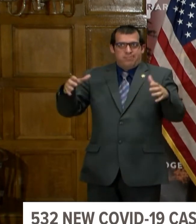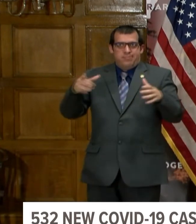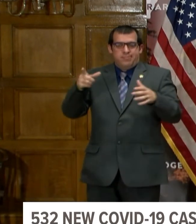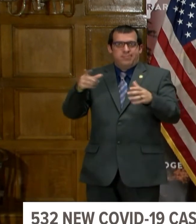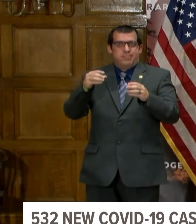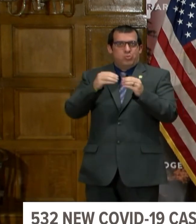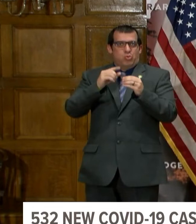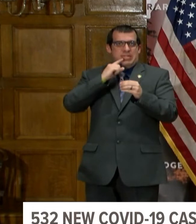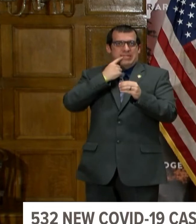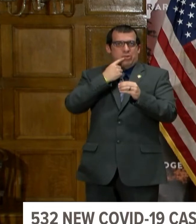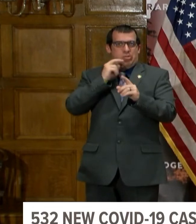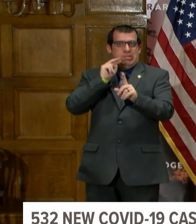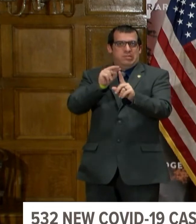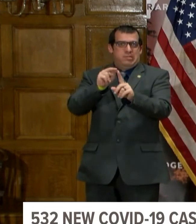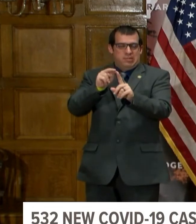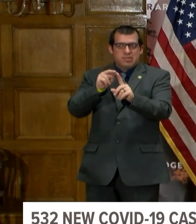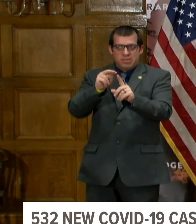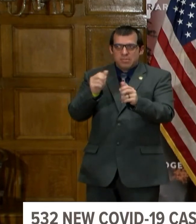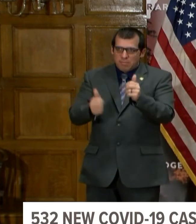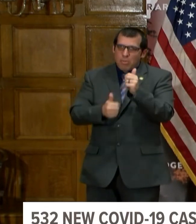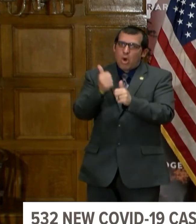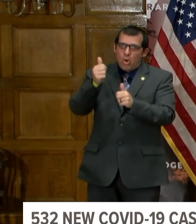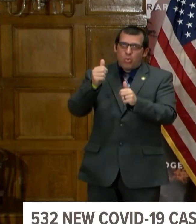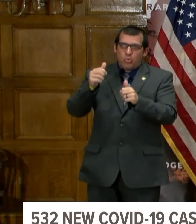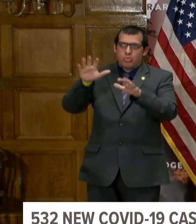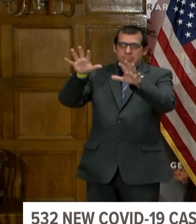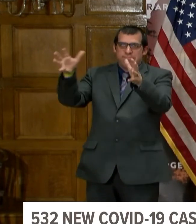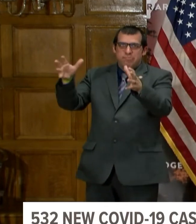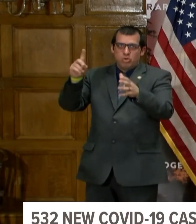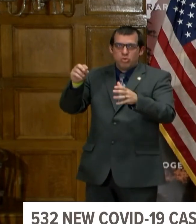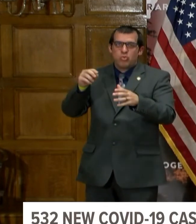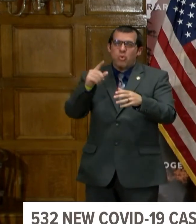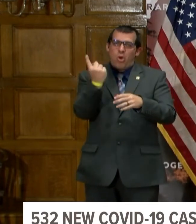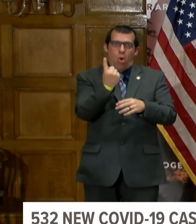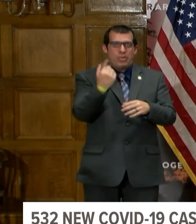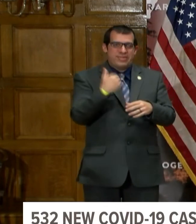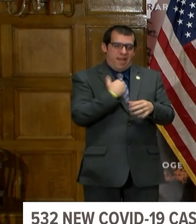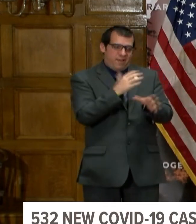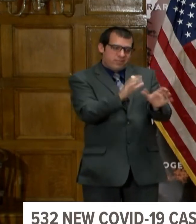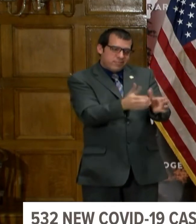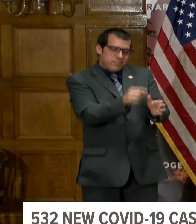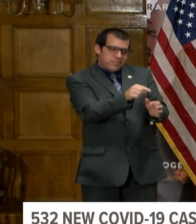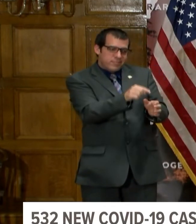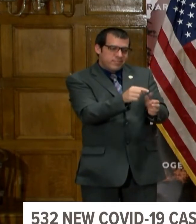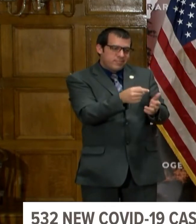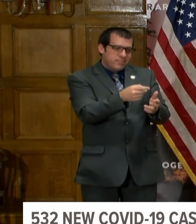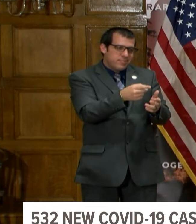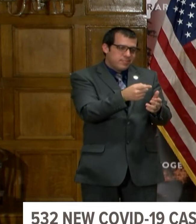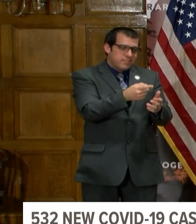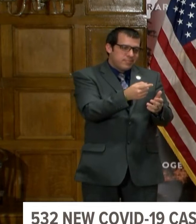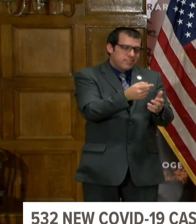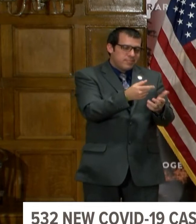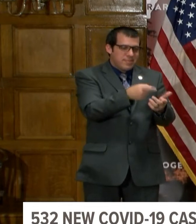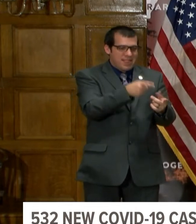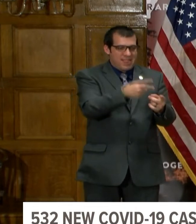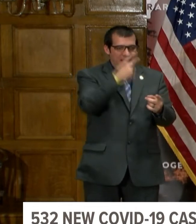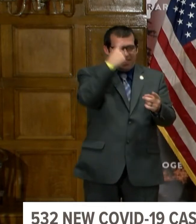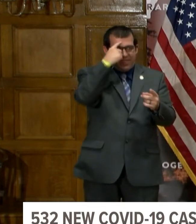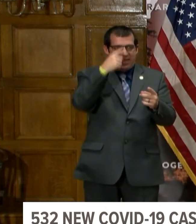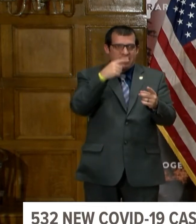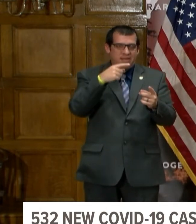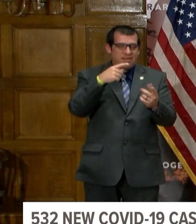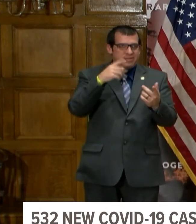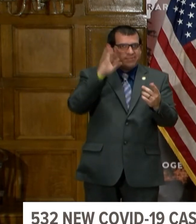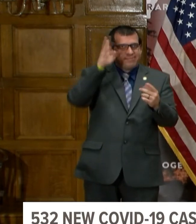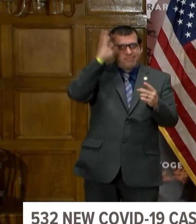vast majority do. There's always a minority that believes in some wild conspiracy